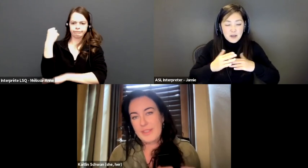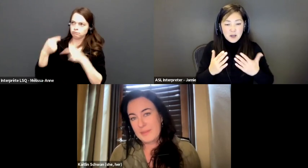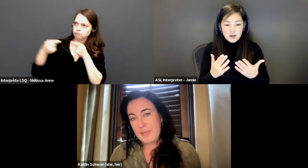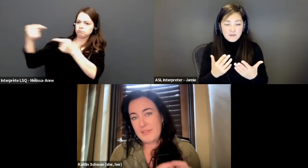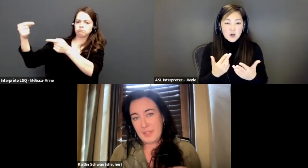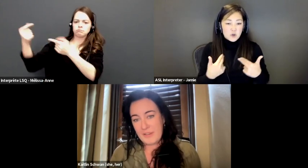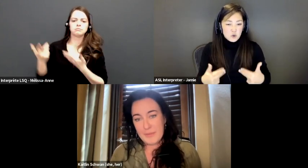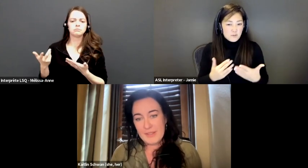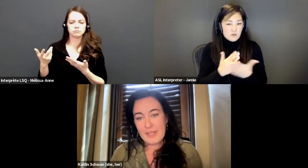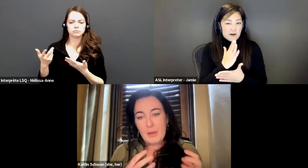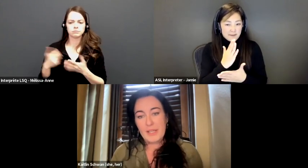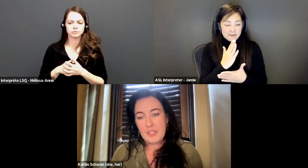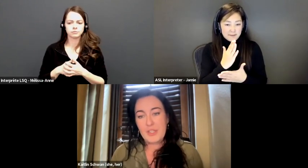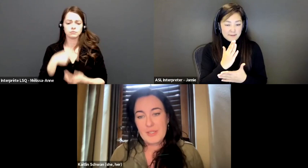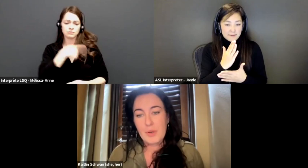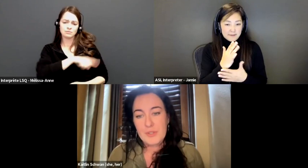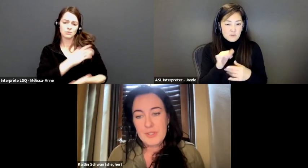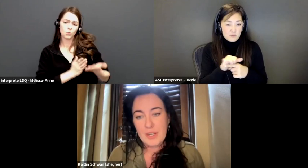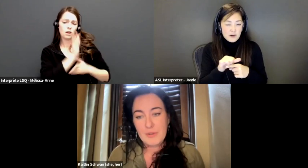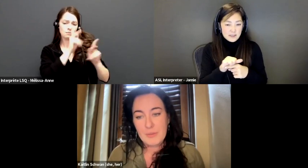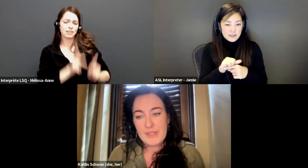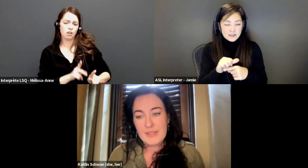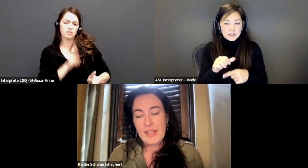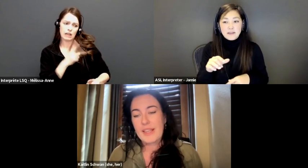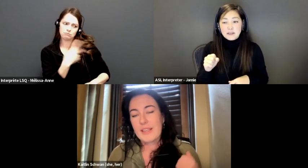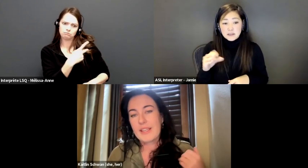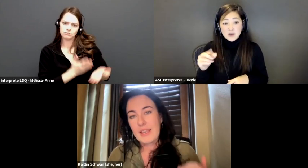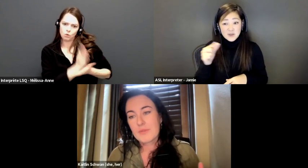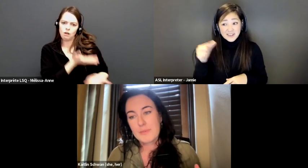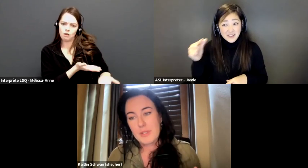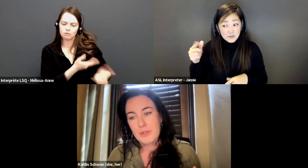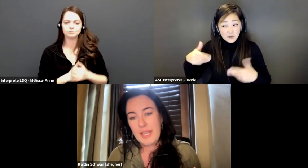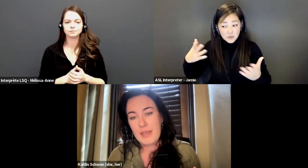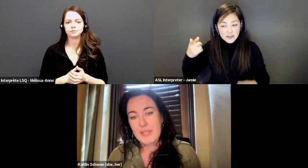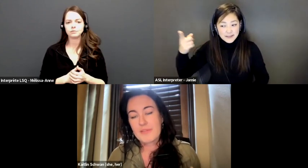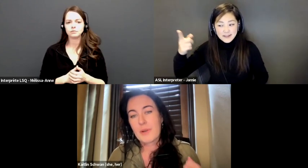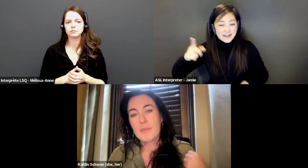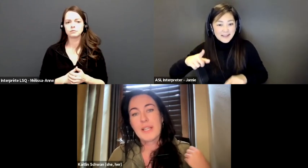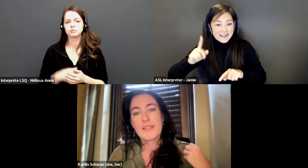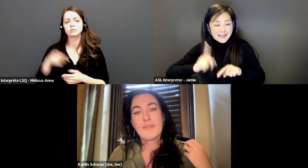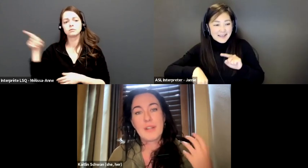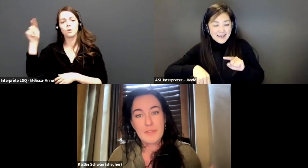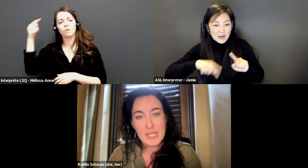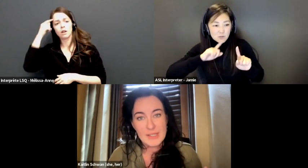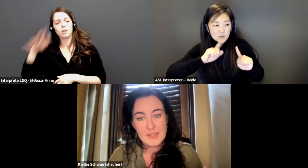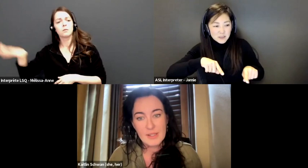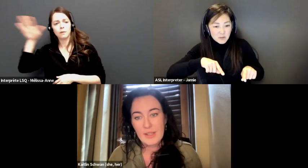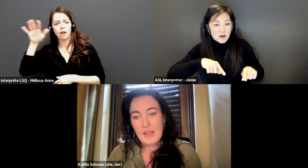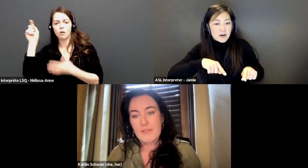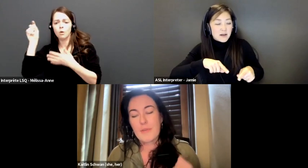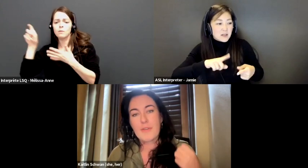And what this means for governments, the obligation this imposes on governments, is that they can't respond to encampments from a place of